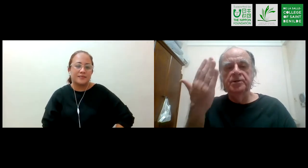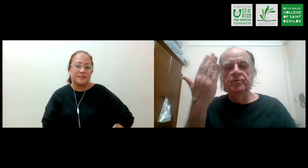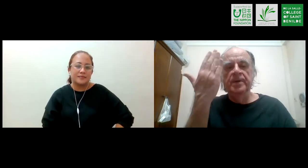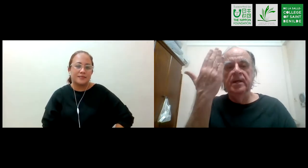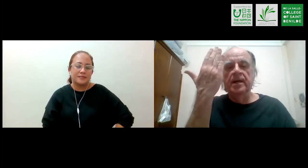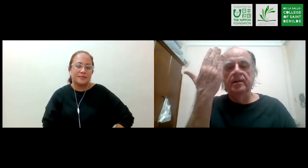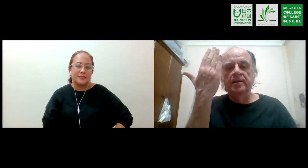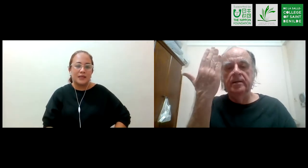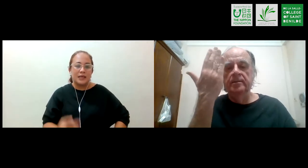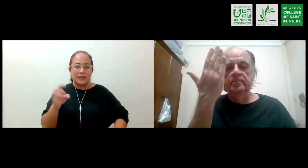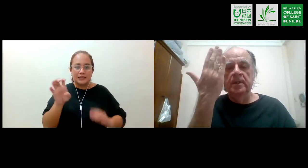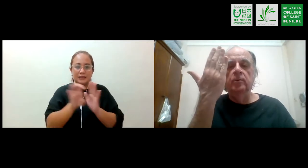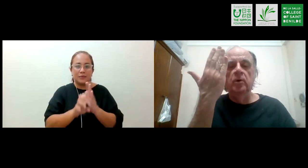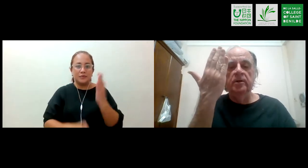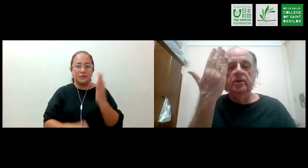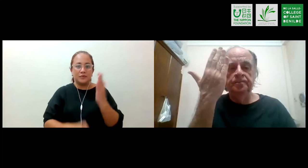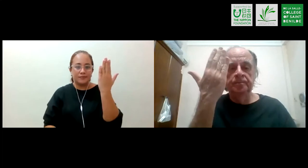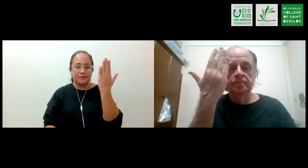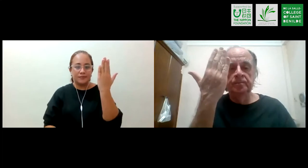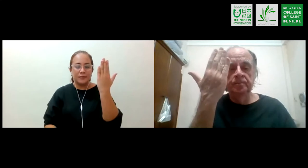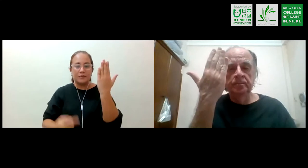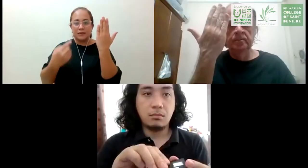So this would be like inward,